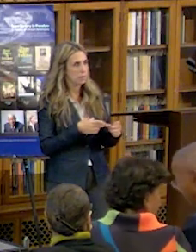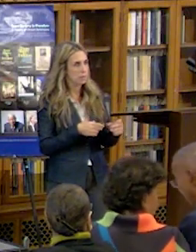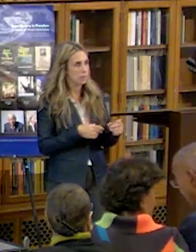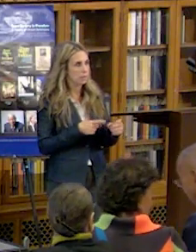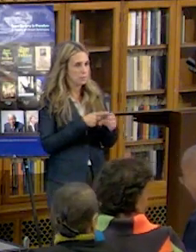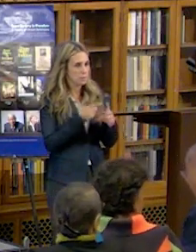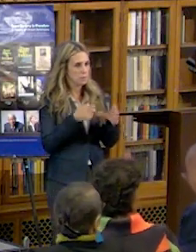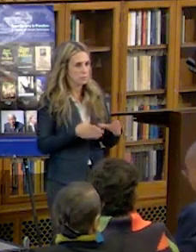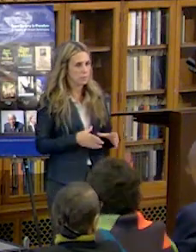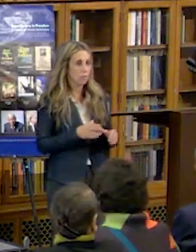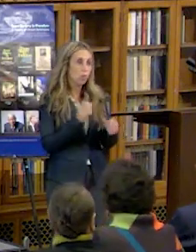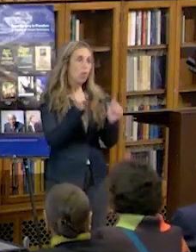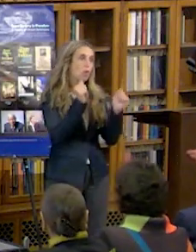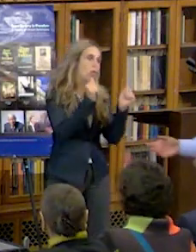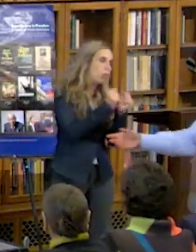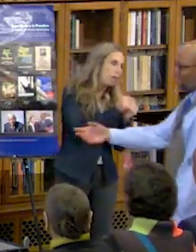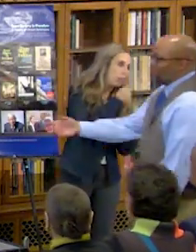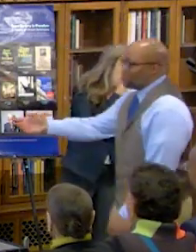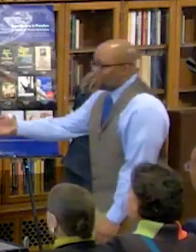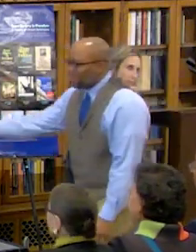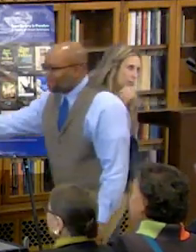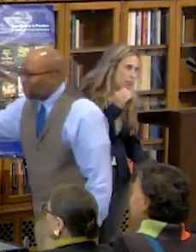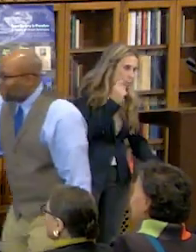archist with a